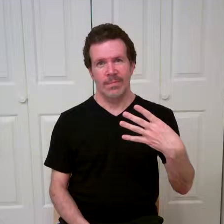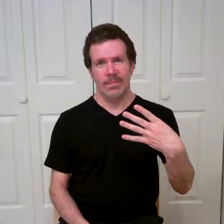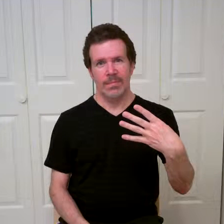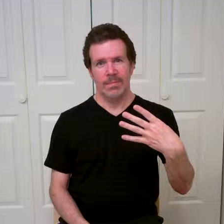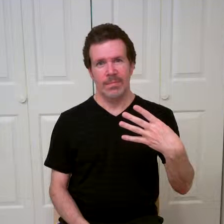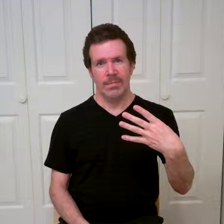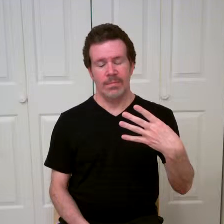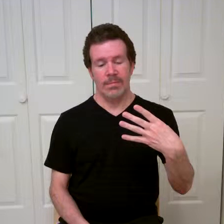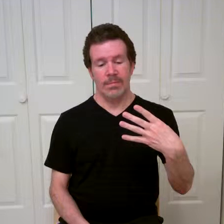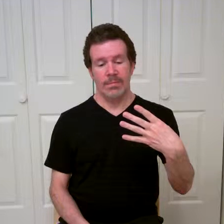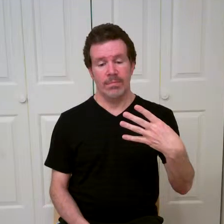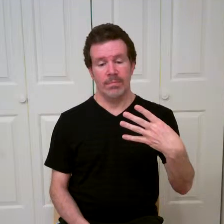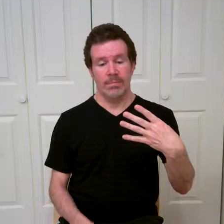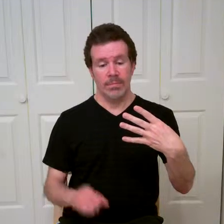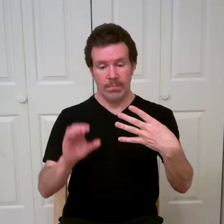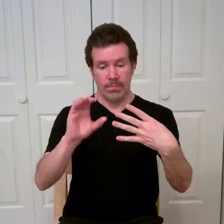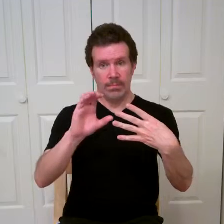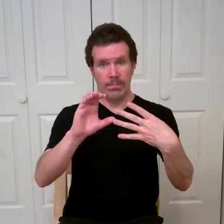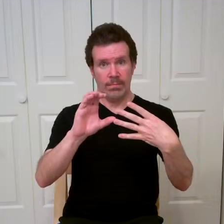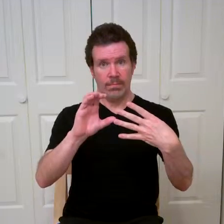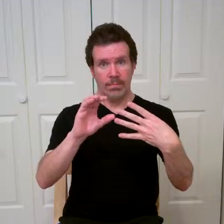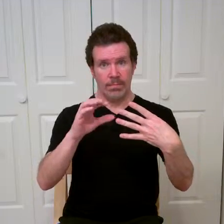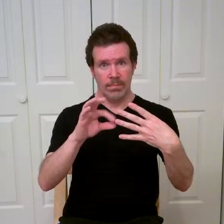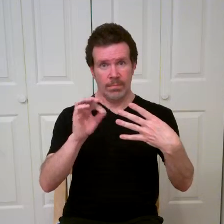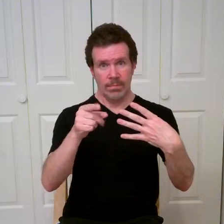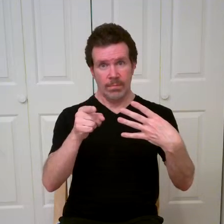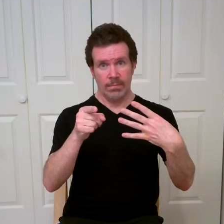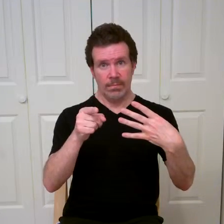Did you choose C, person versus nature, as your answer?